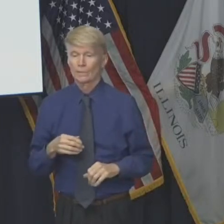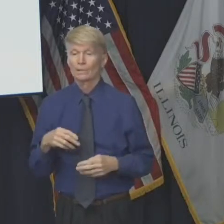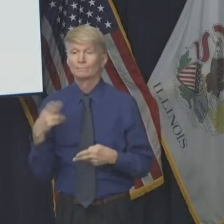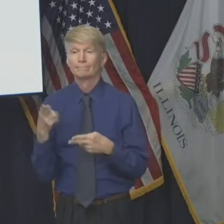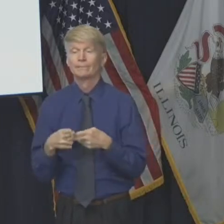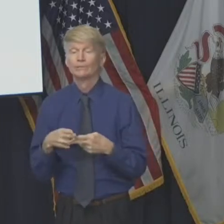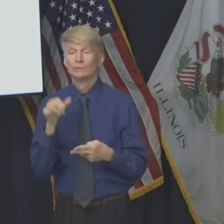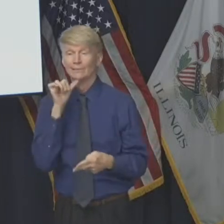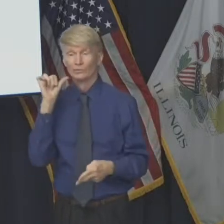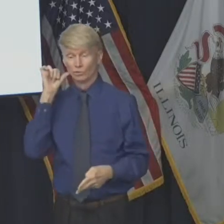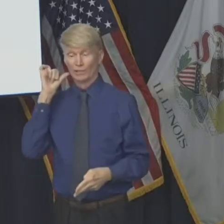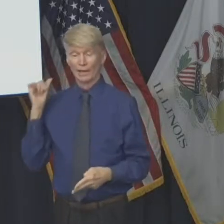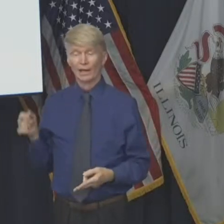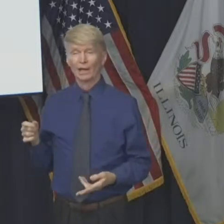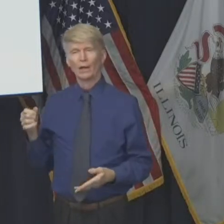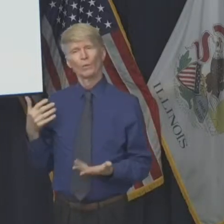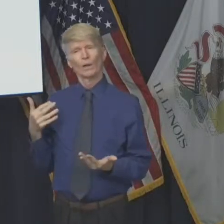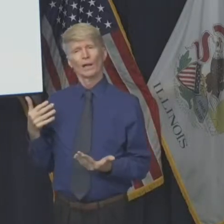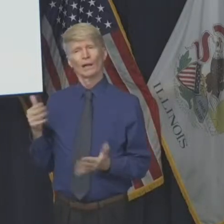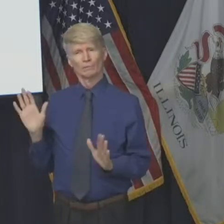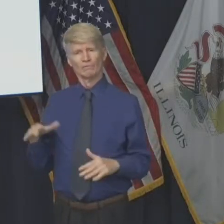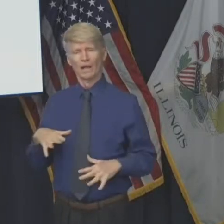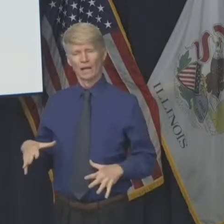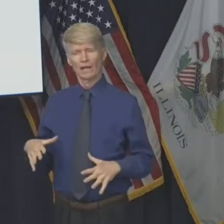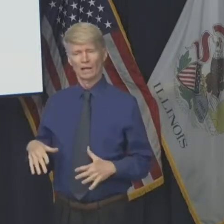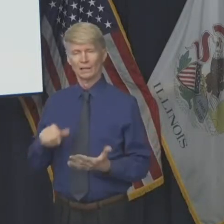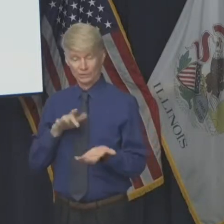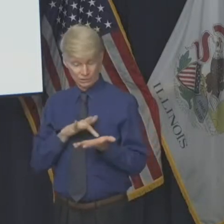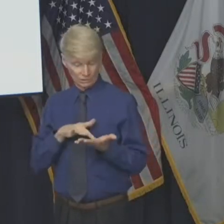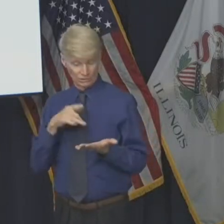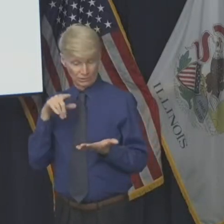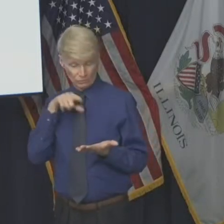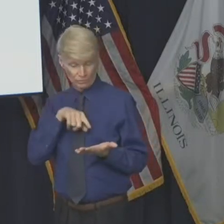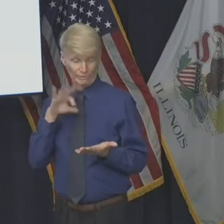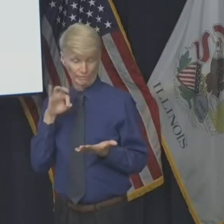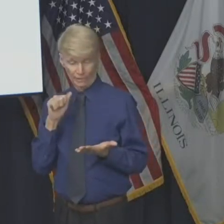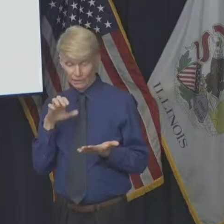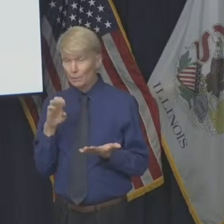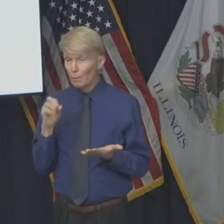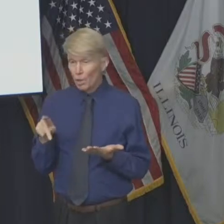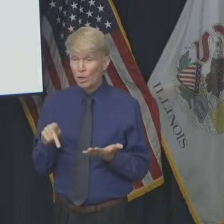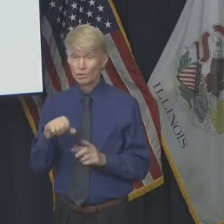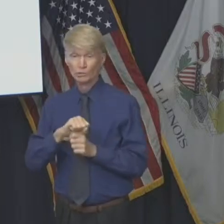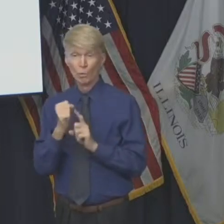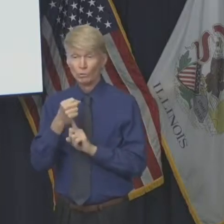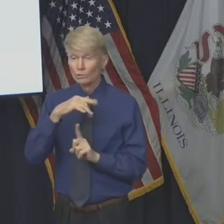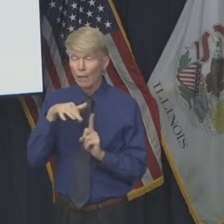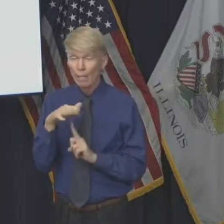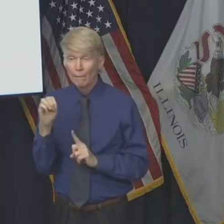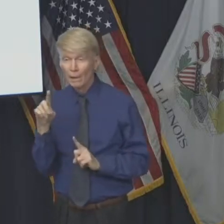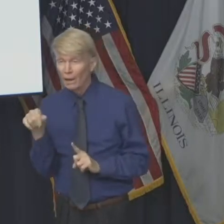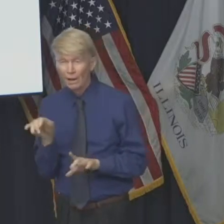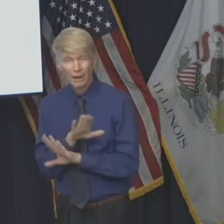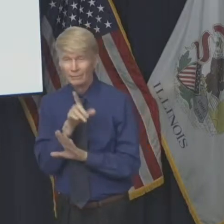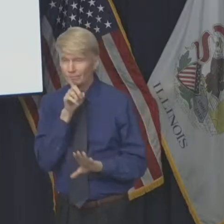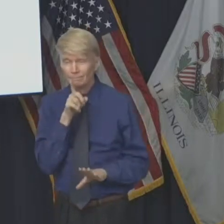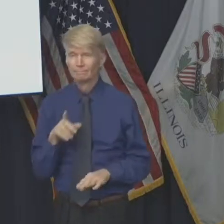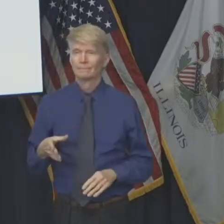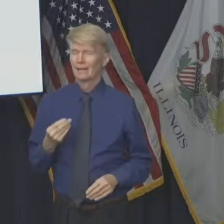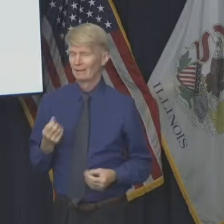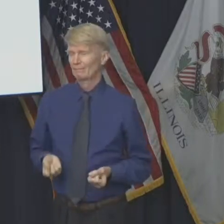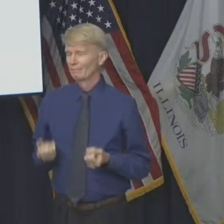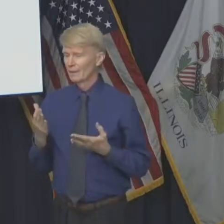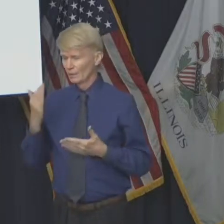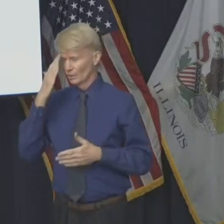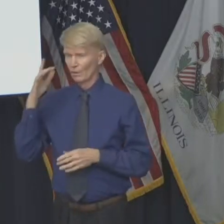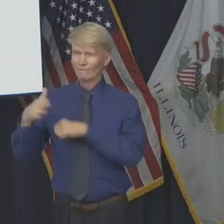waiting period is a great time to take a break from social media. We know there are foreign state actors, specifically